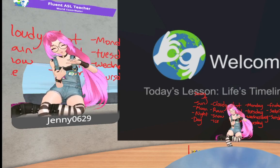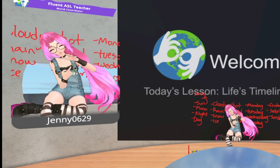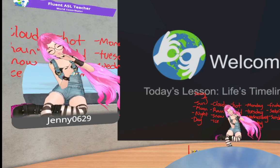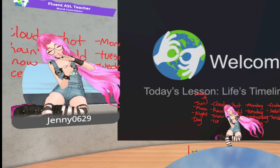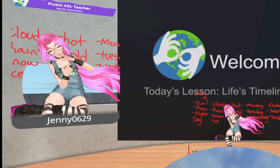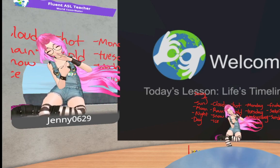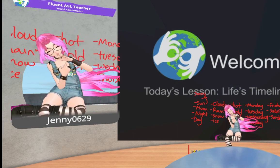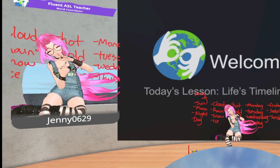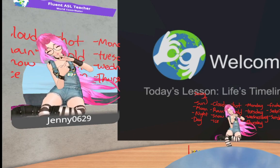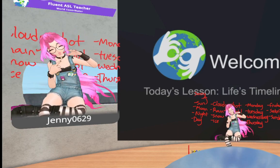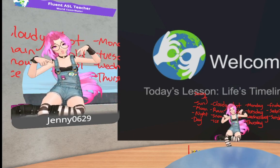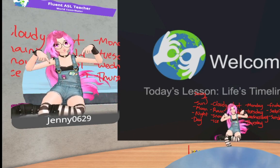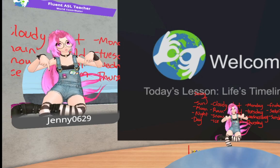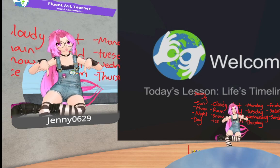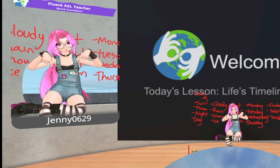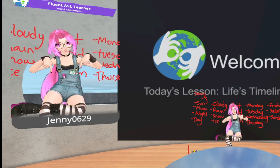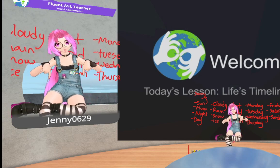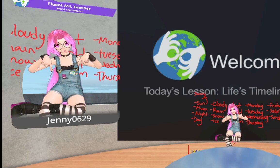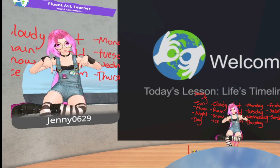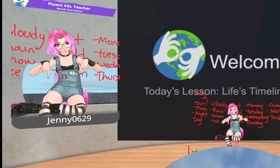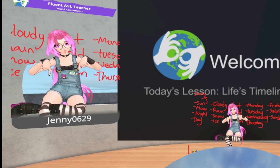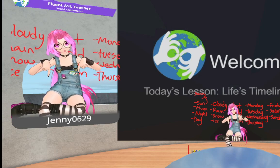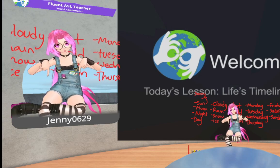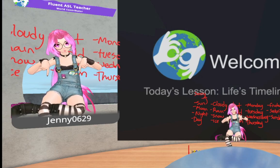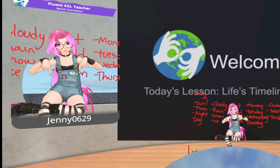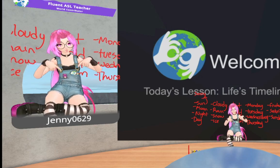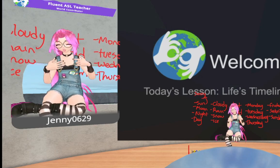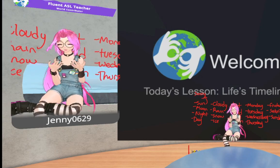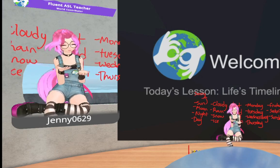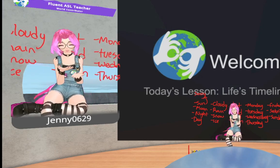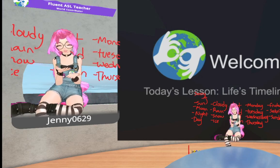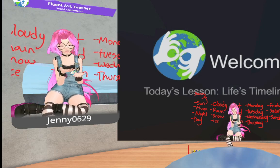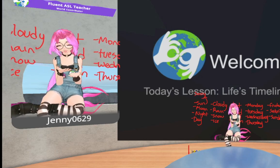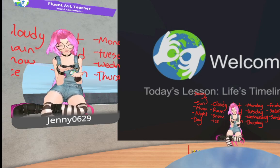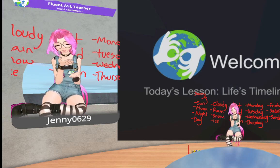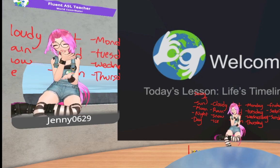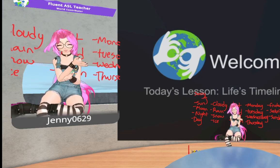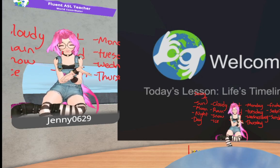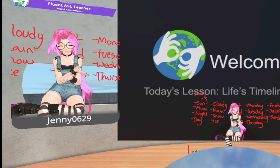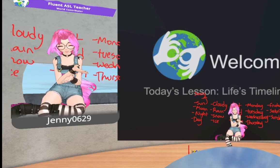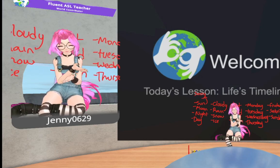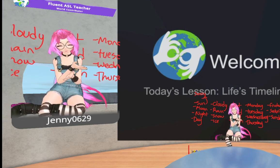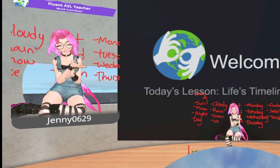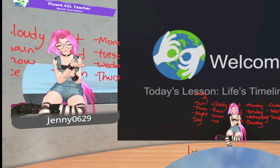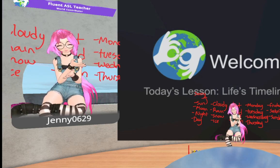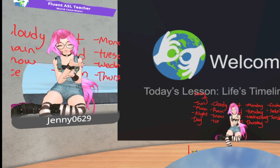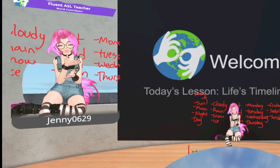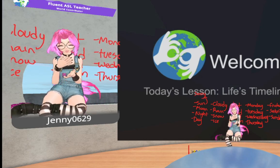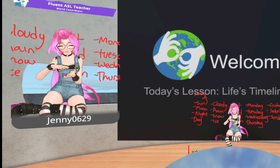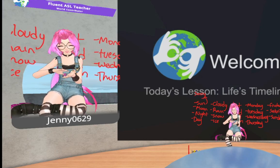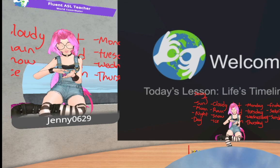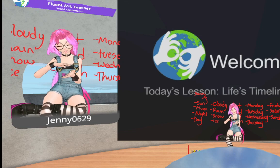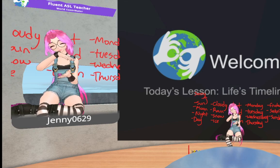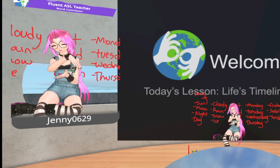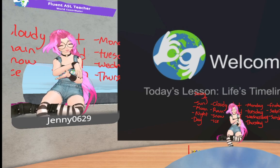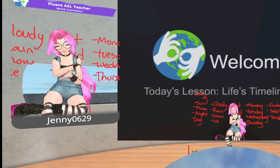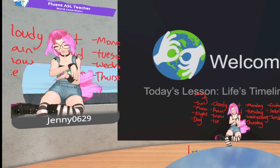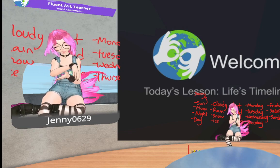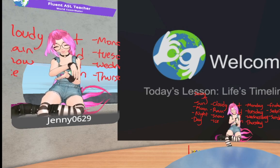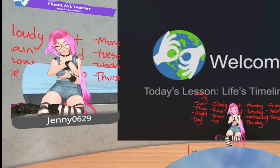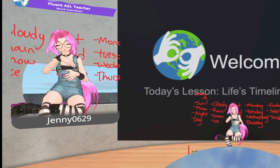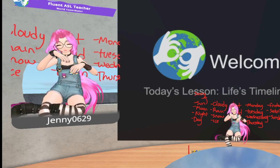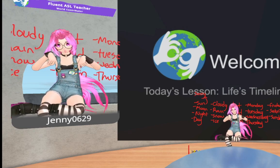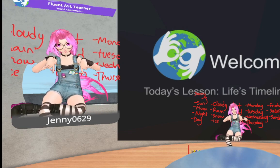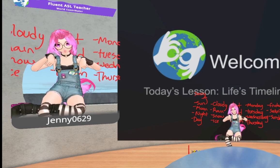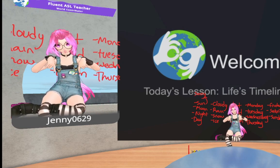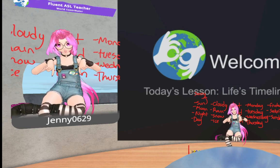Nighttime. Make sure both your palms are facing down. Okay? So it's not like this. It's not like